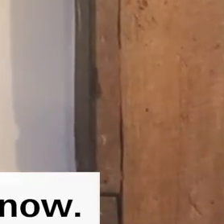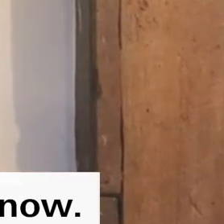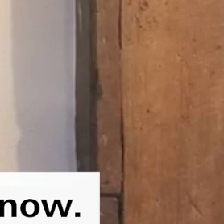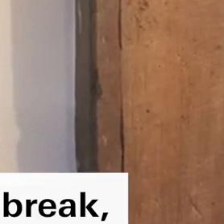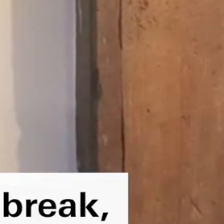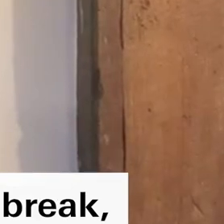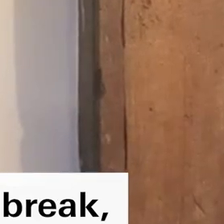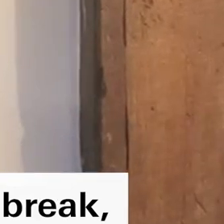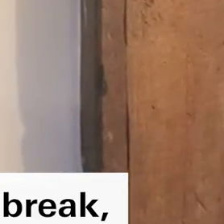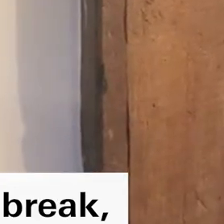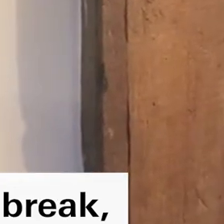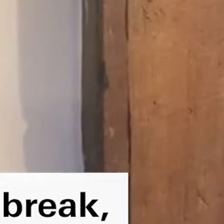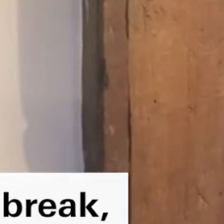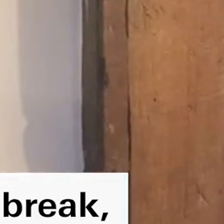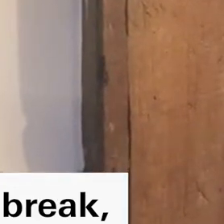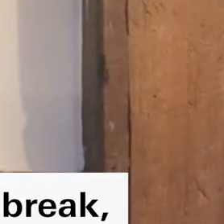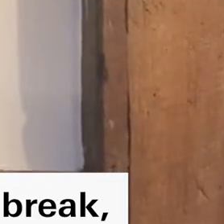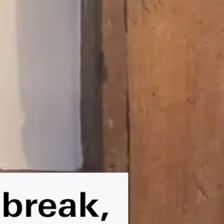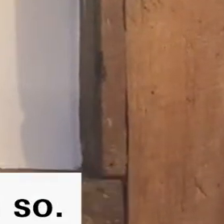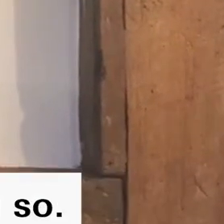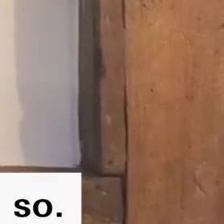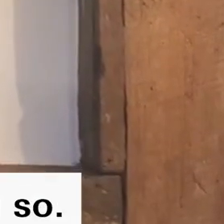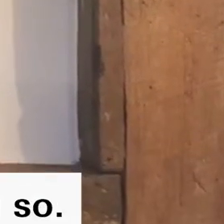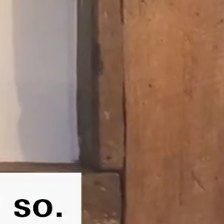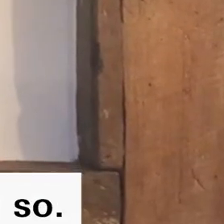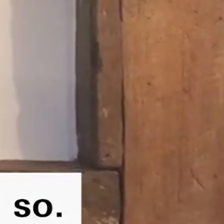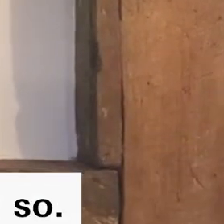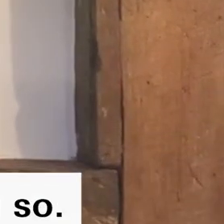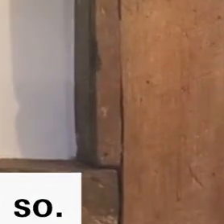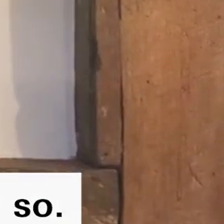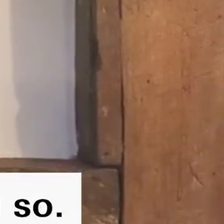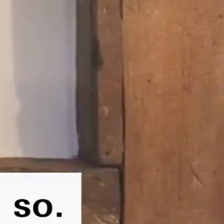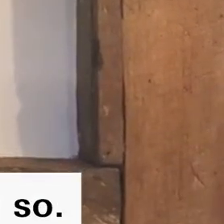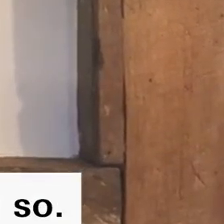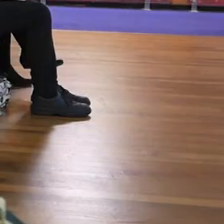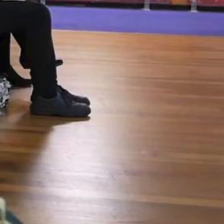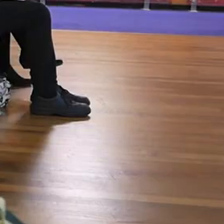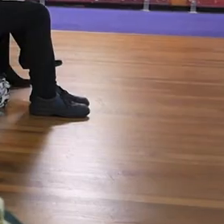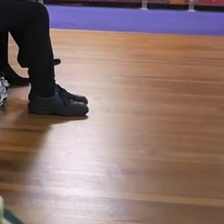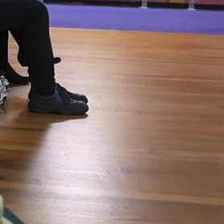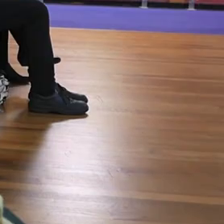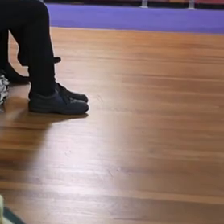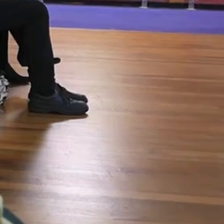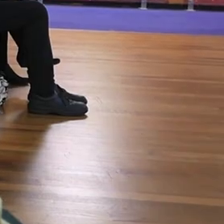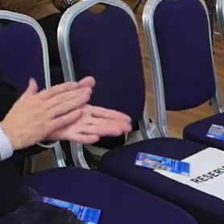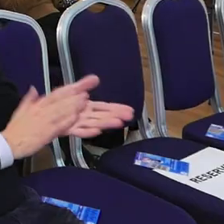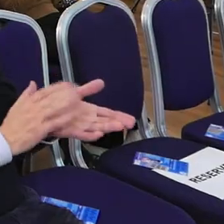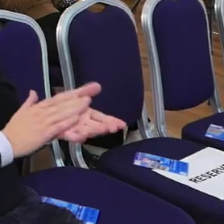never know. World, when you do take a break, don't say I didn't tell you so.